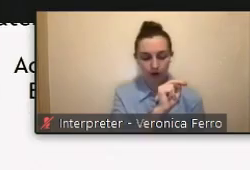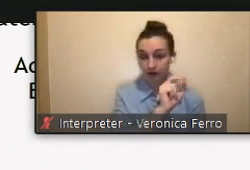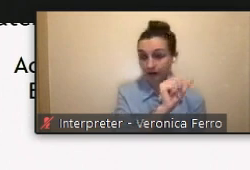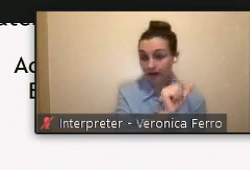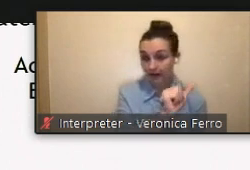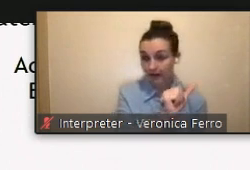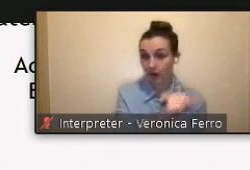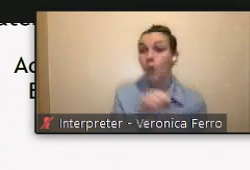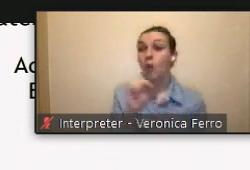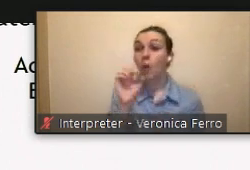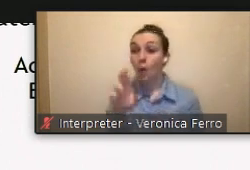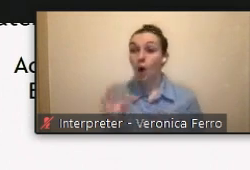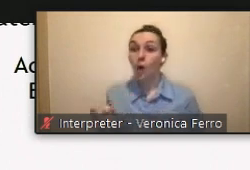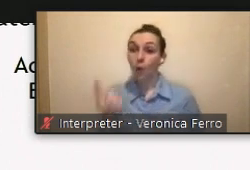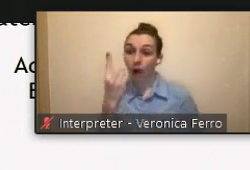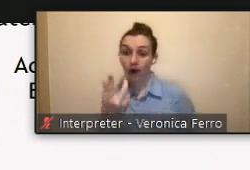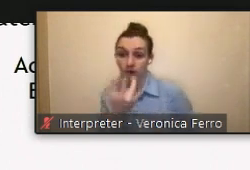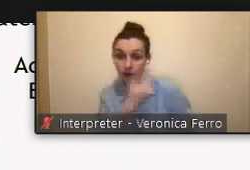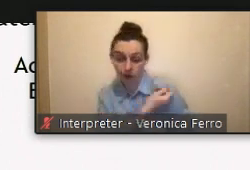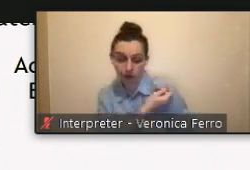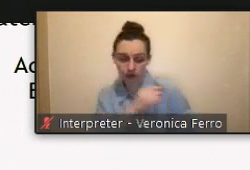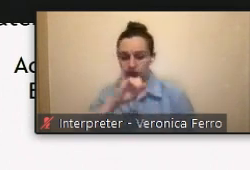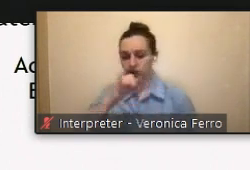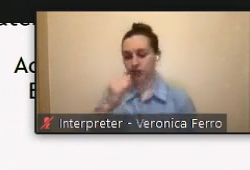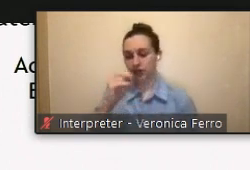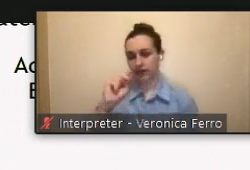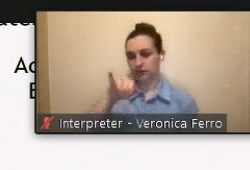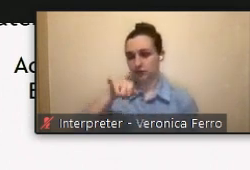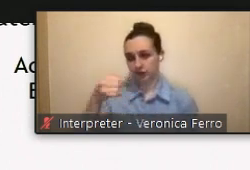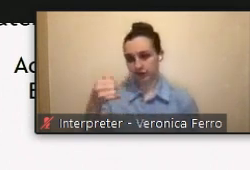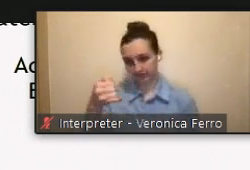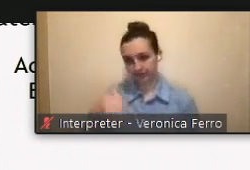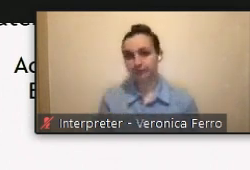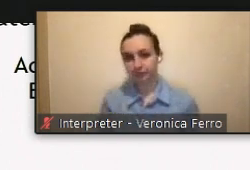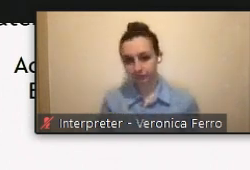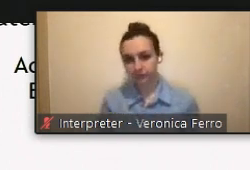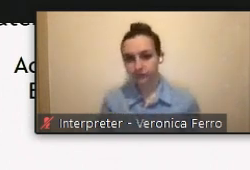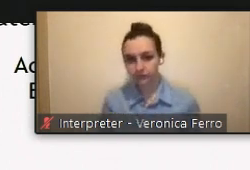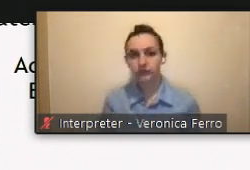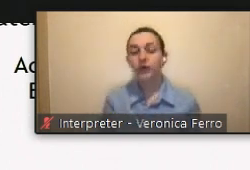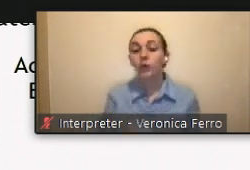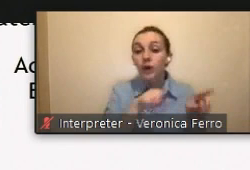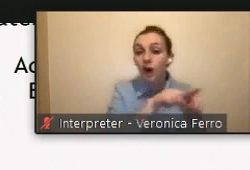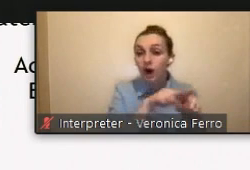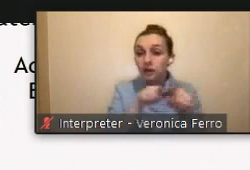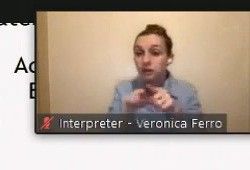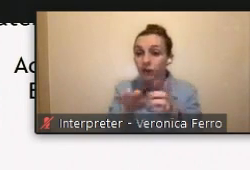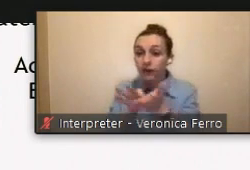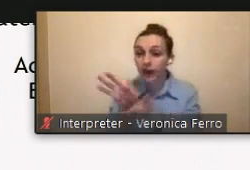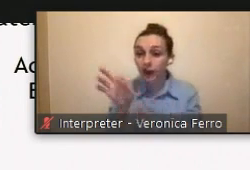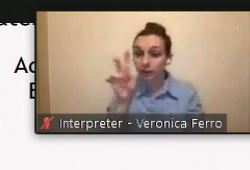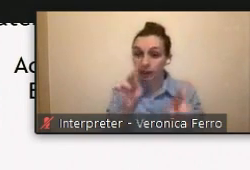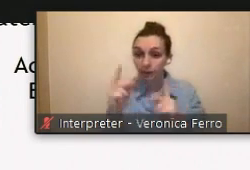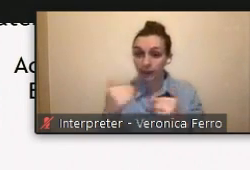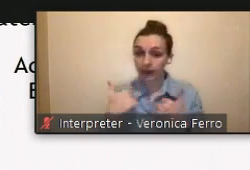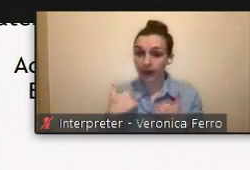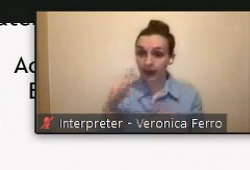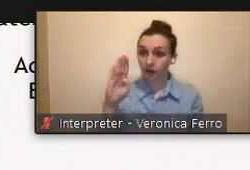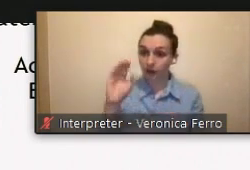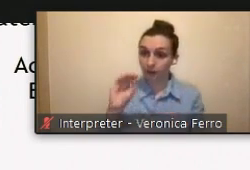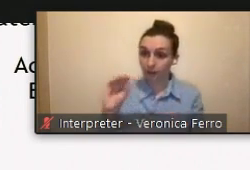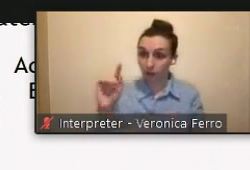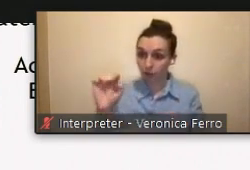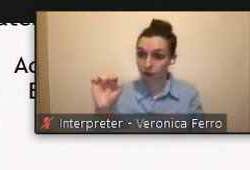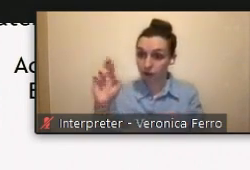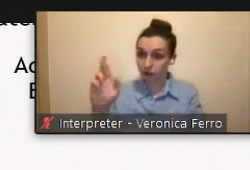is the Johnson & Johnson dose. We also count people who received a booster dose as anybody who is fully vaccinated and has received any